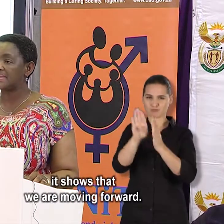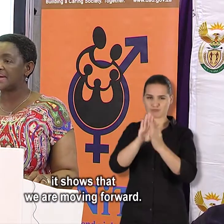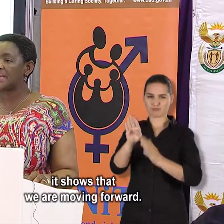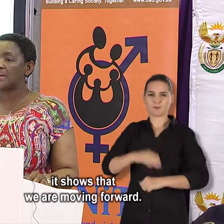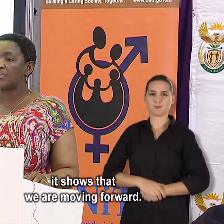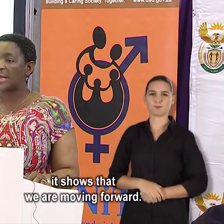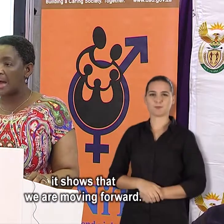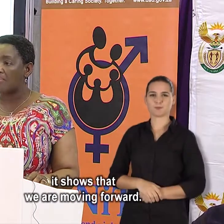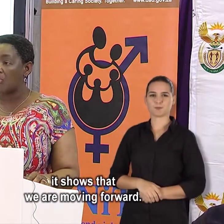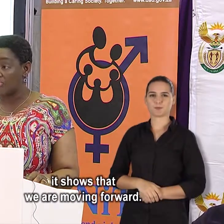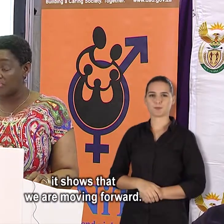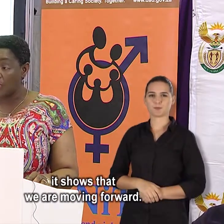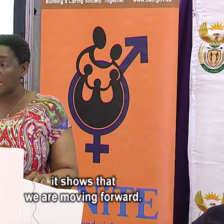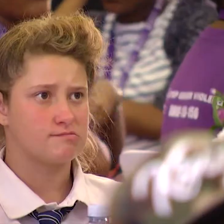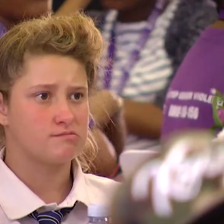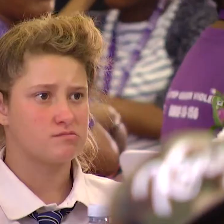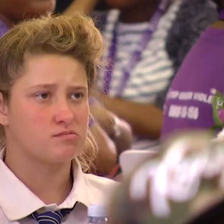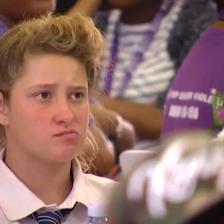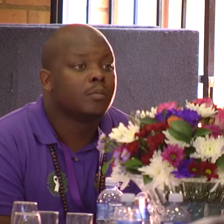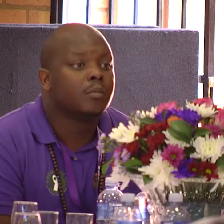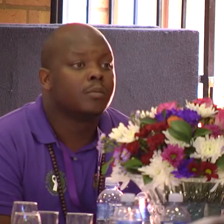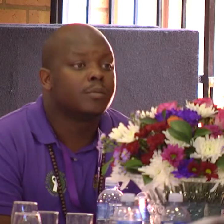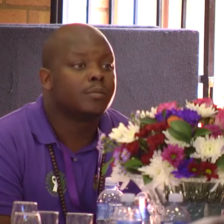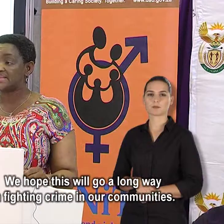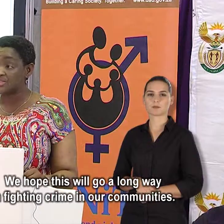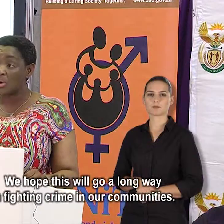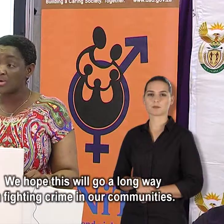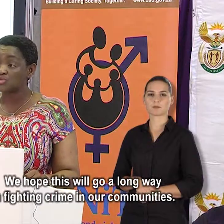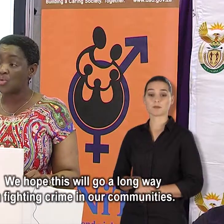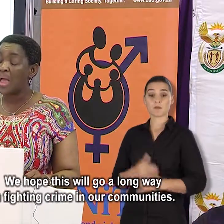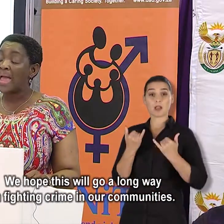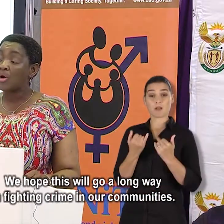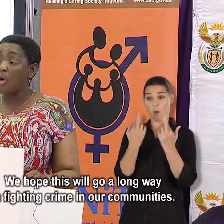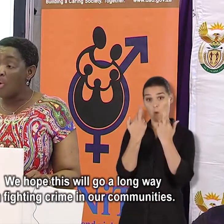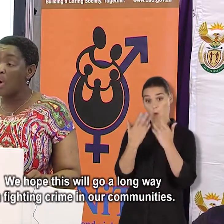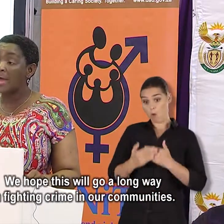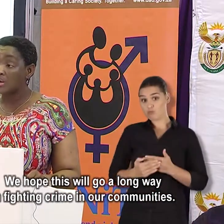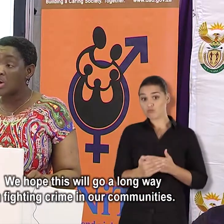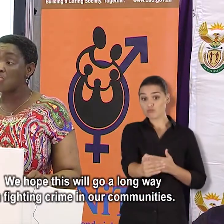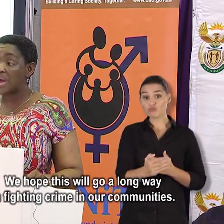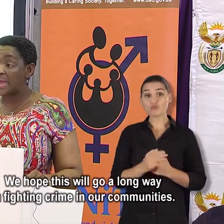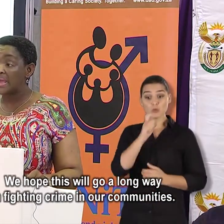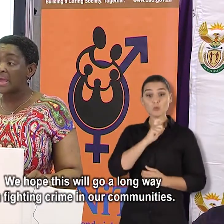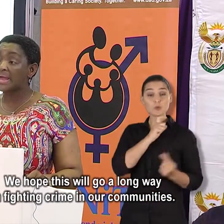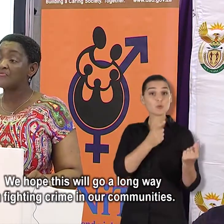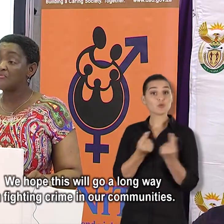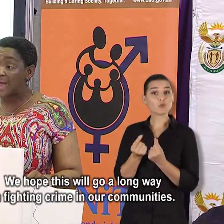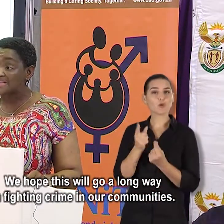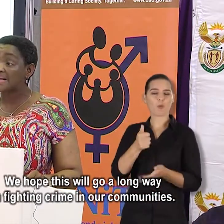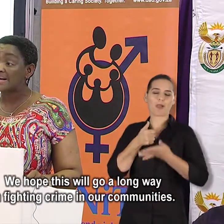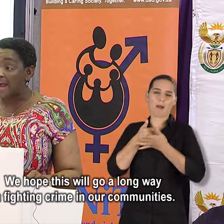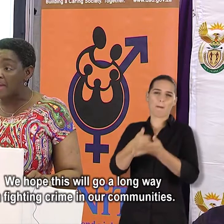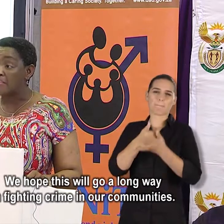shows that we are moving forward. And we hope that this is going to go a long way